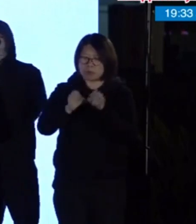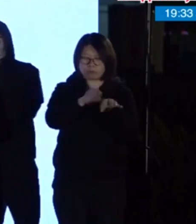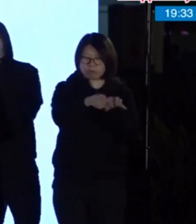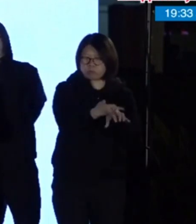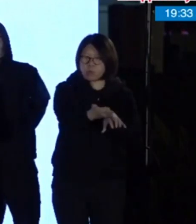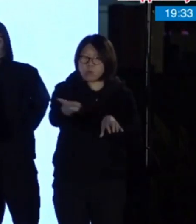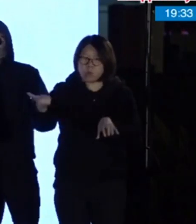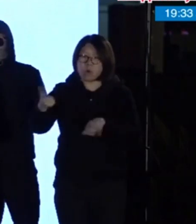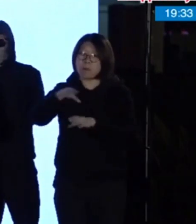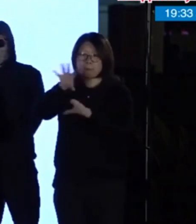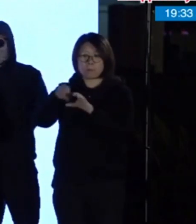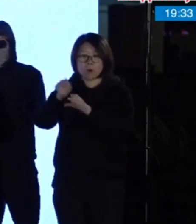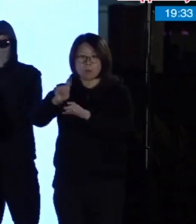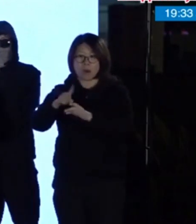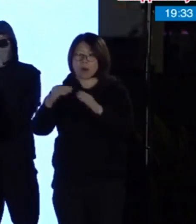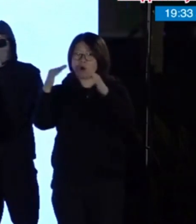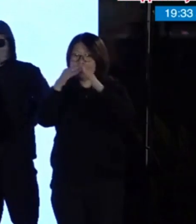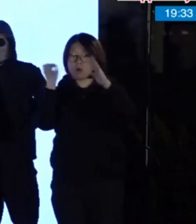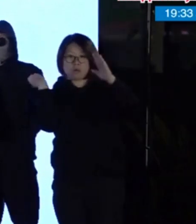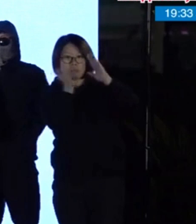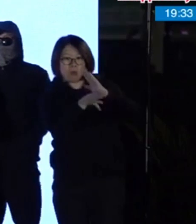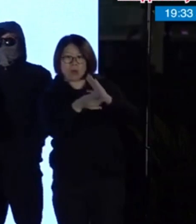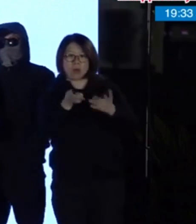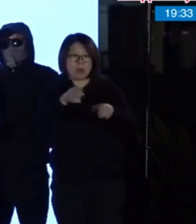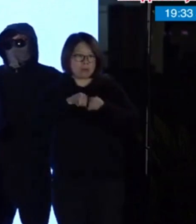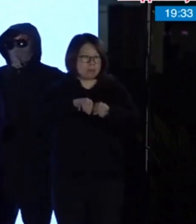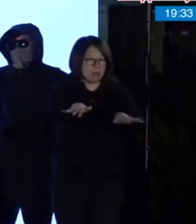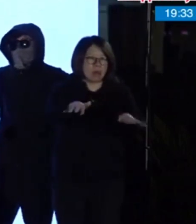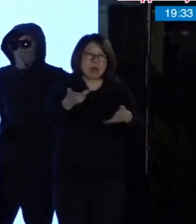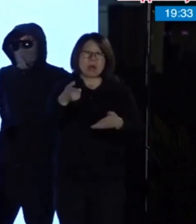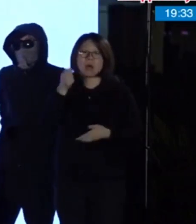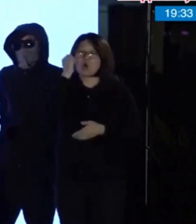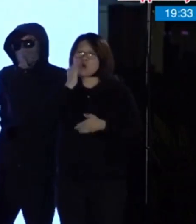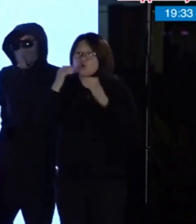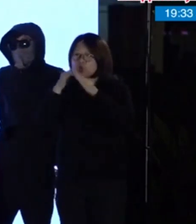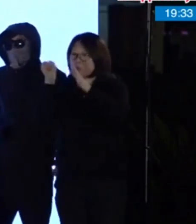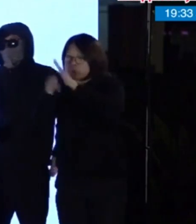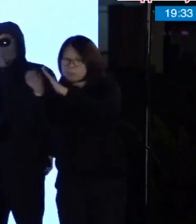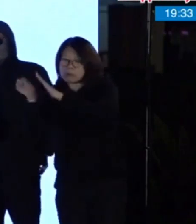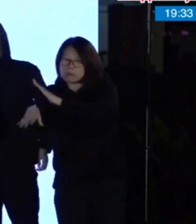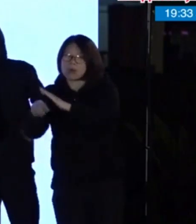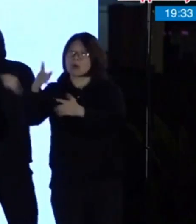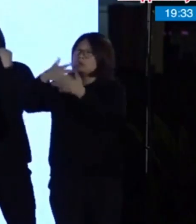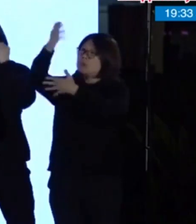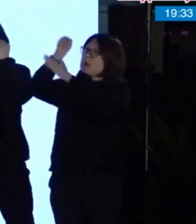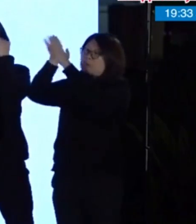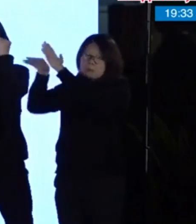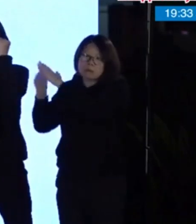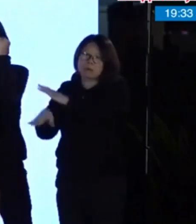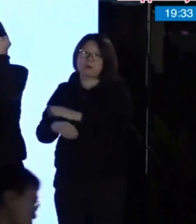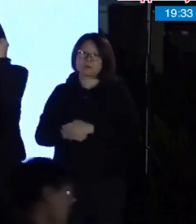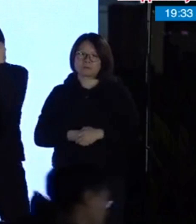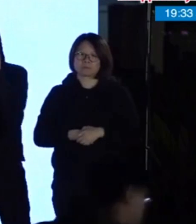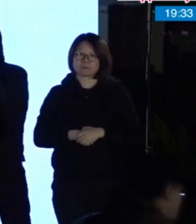residential areas, and community facilities. Never before has the world seen such concentrated and continuous firing of tear